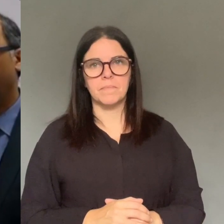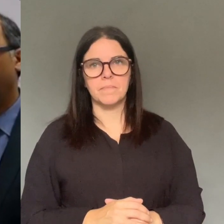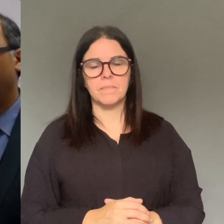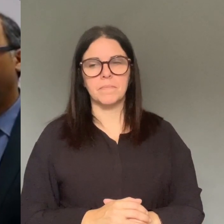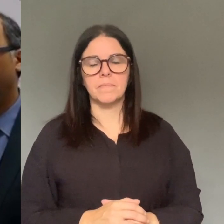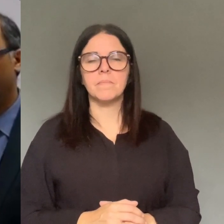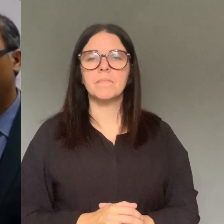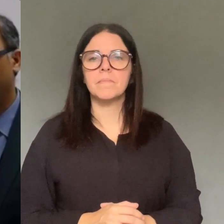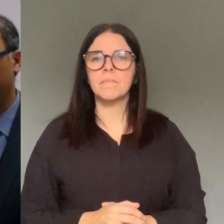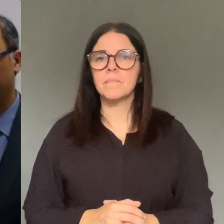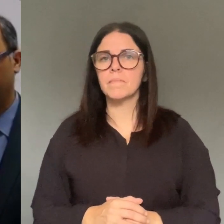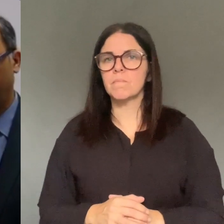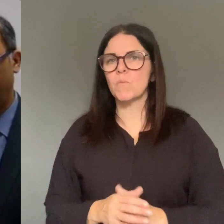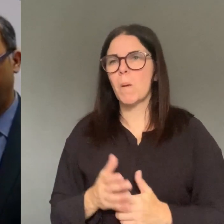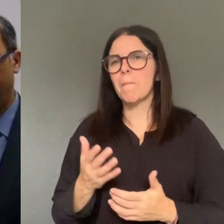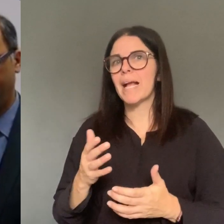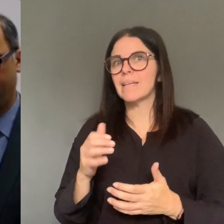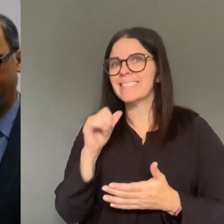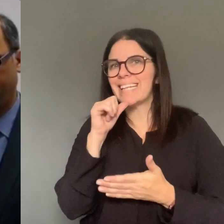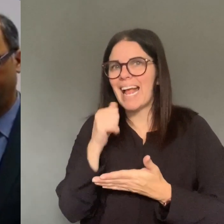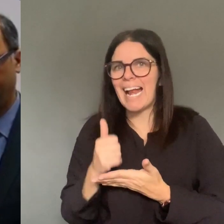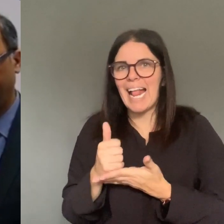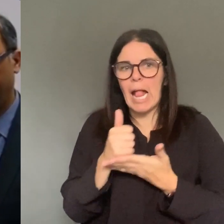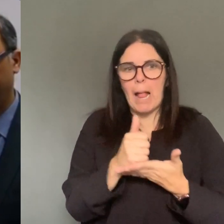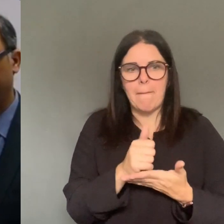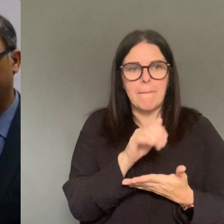them before it spreads further.